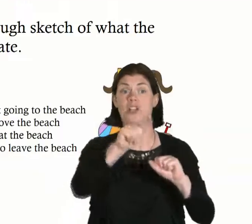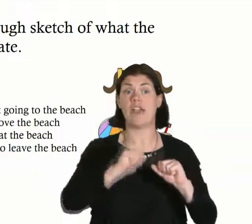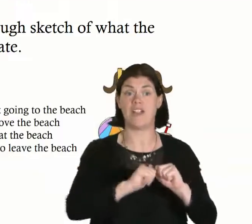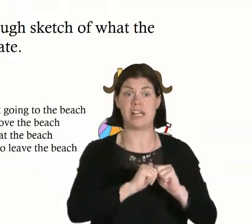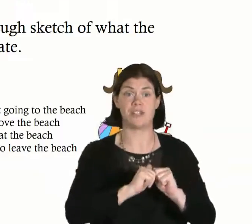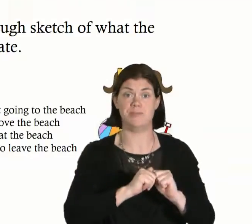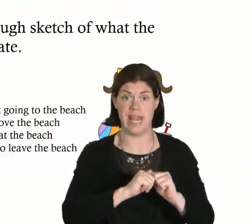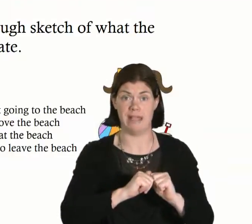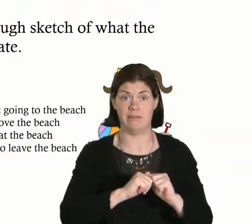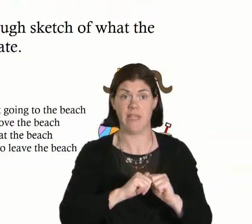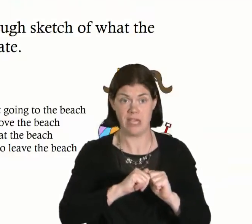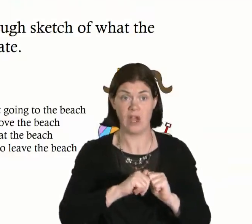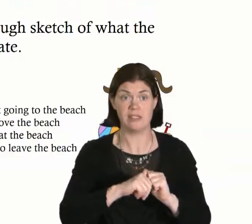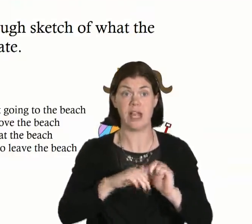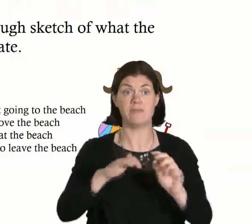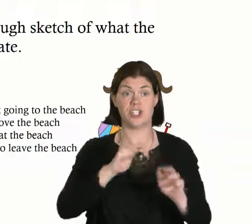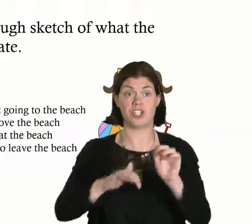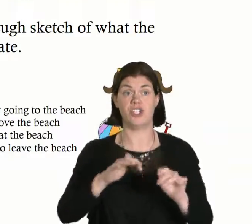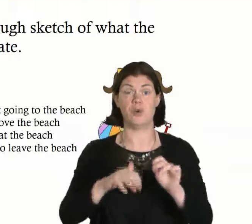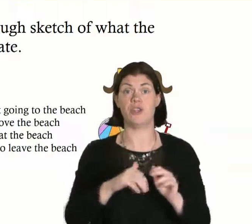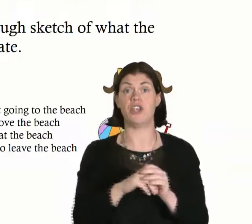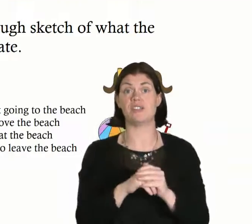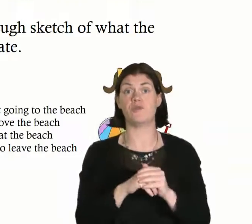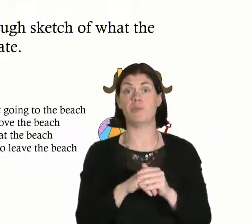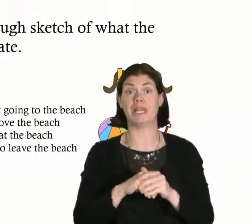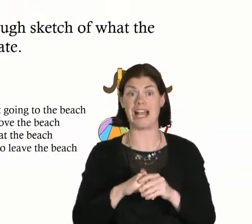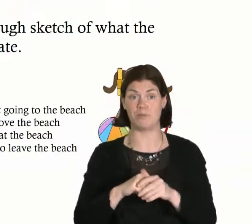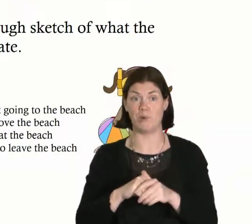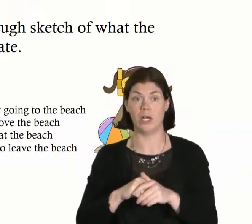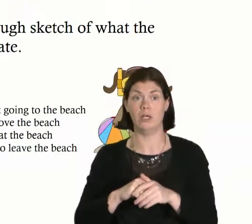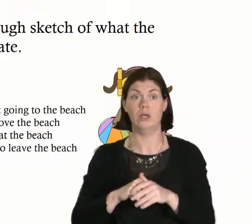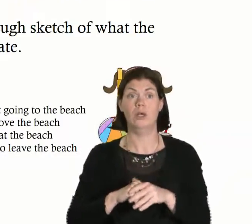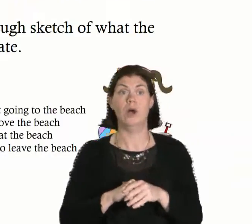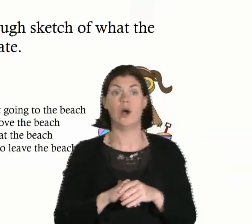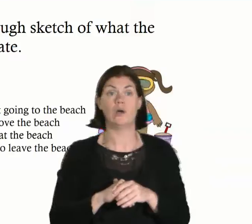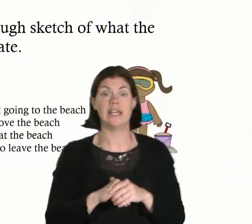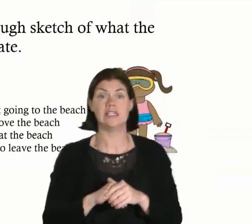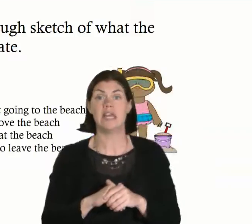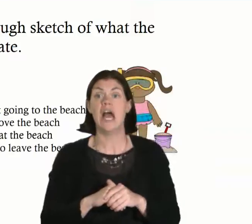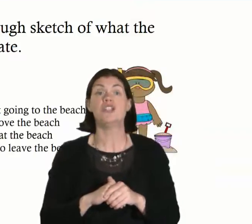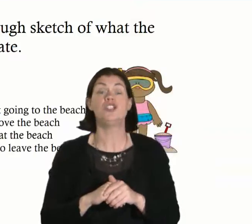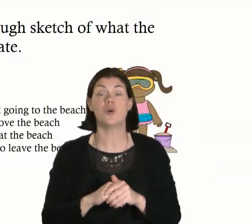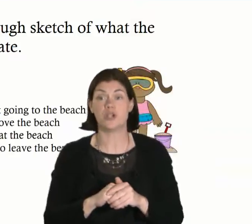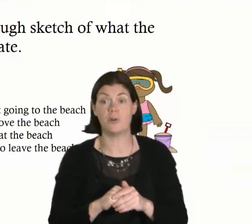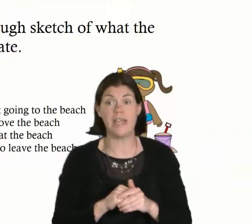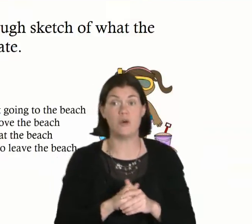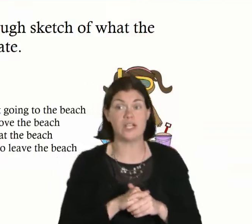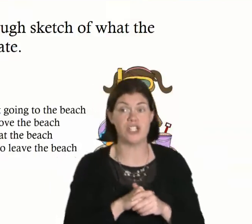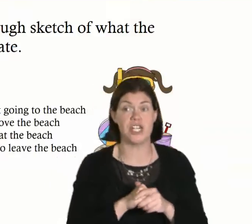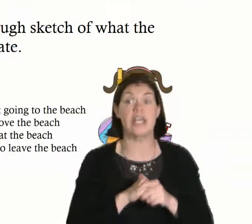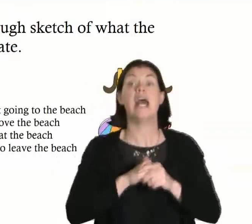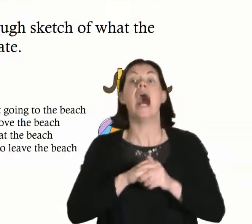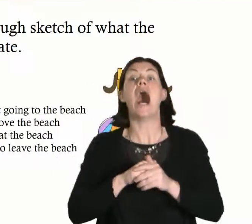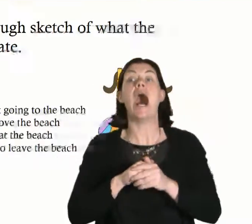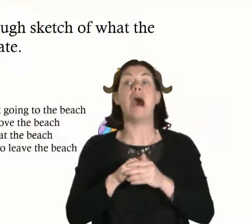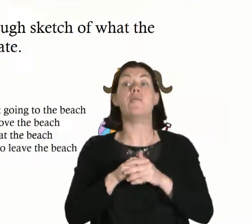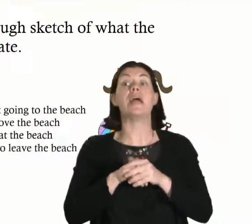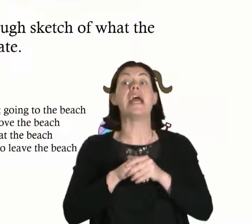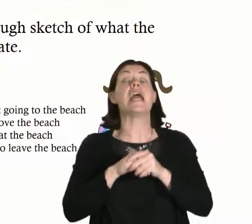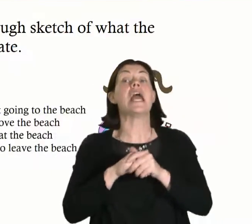ADC on a live classroom today. Okay, you guys? I'm just going to do it with you guys over Blackboard. All right? Jonah, great question.